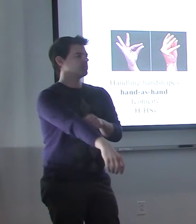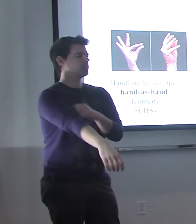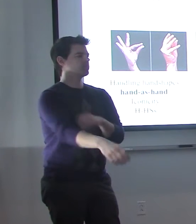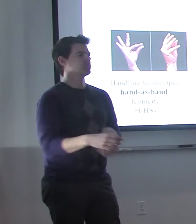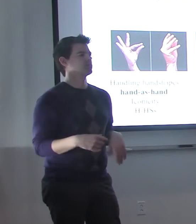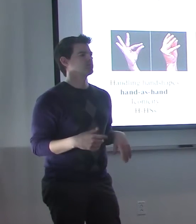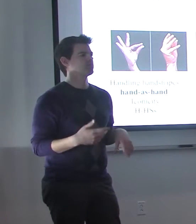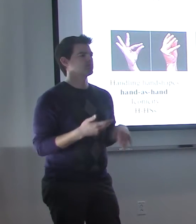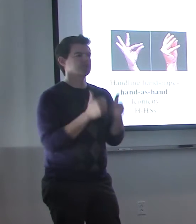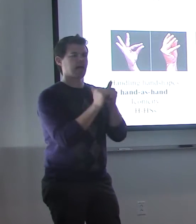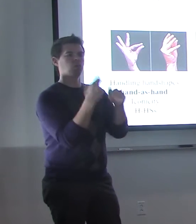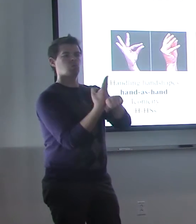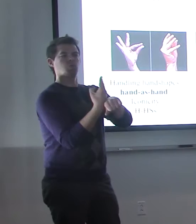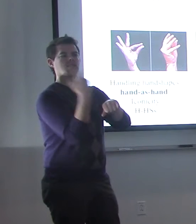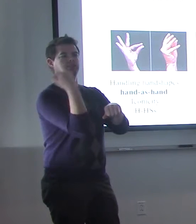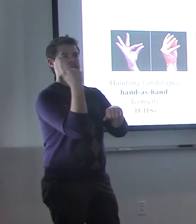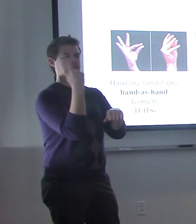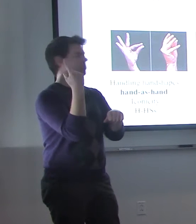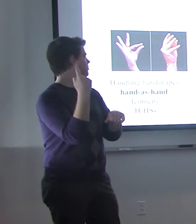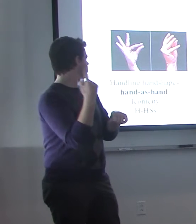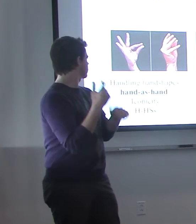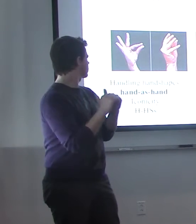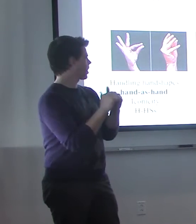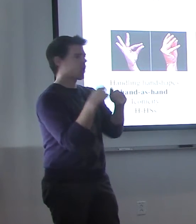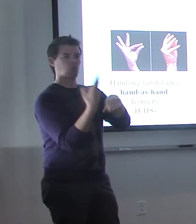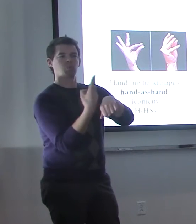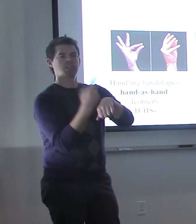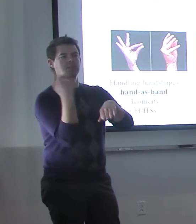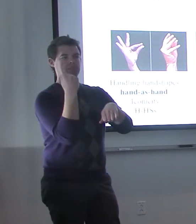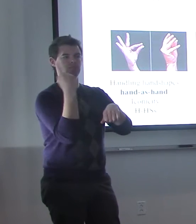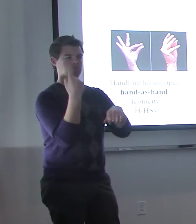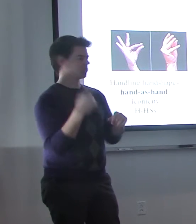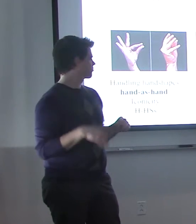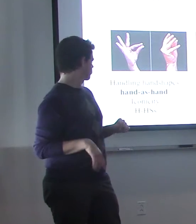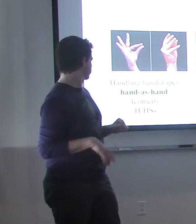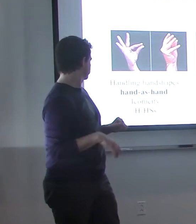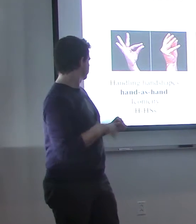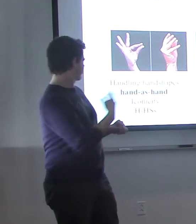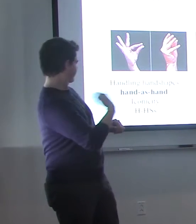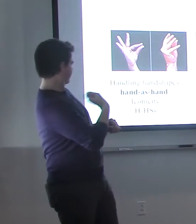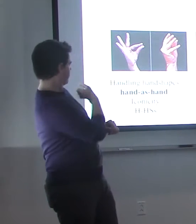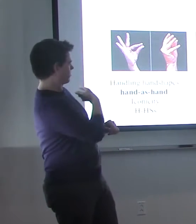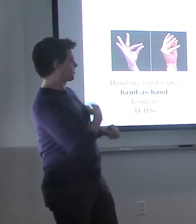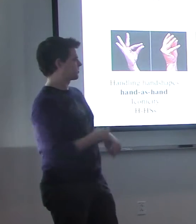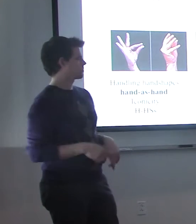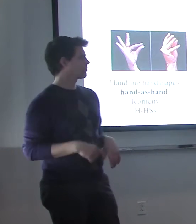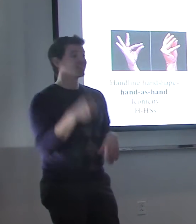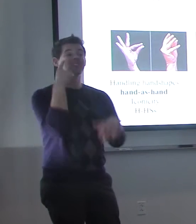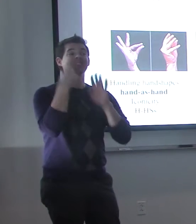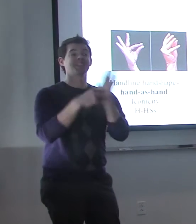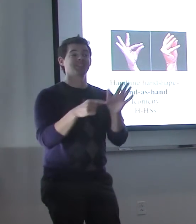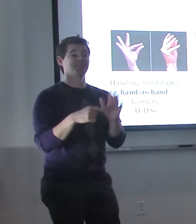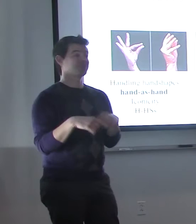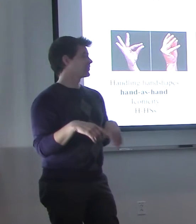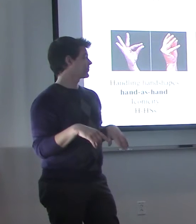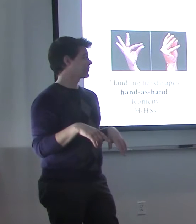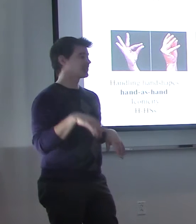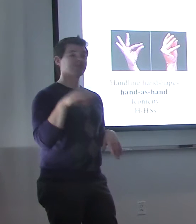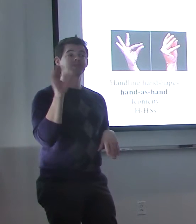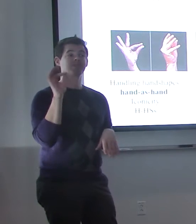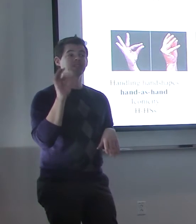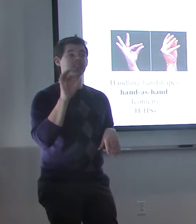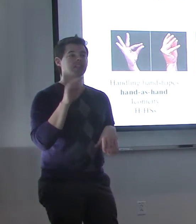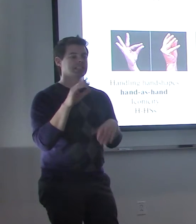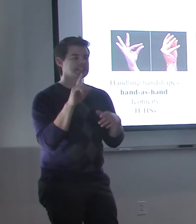way that you manipulate or interact with objects. And you can see that in the two examples here, as you would pick up a